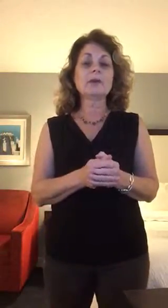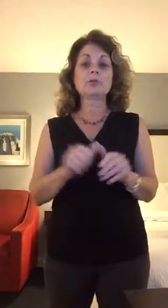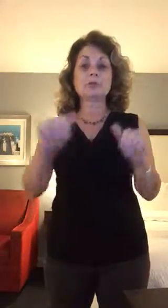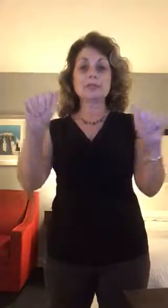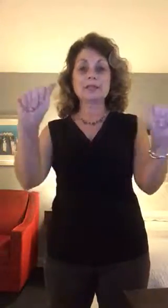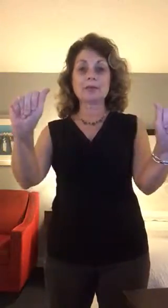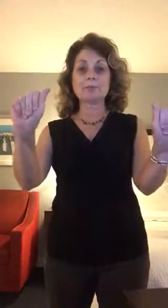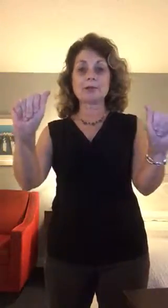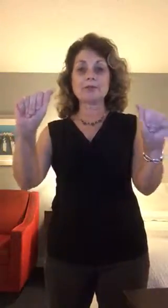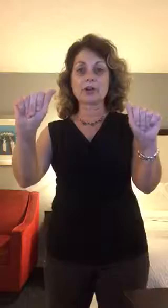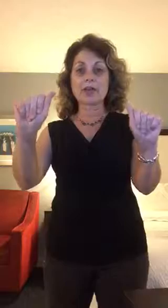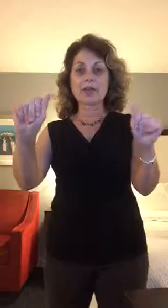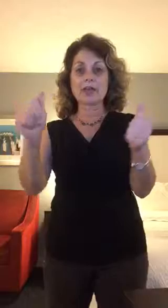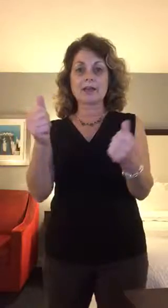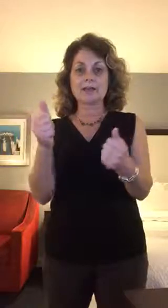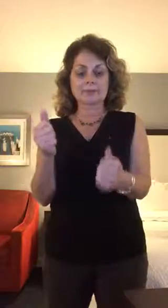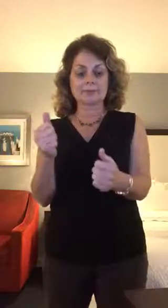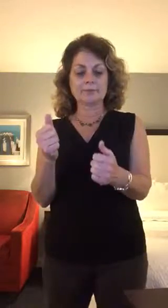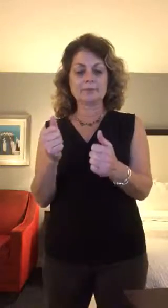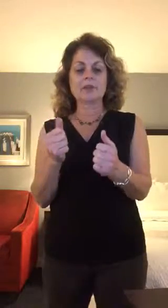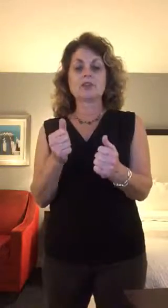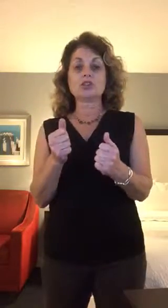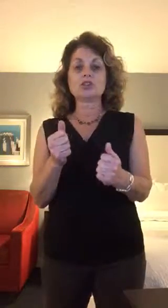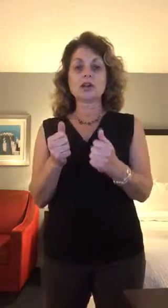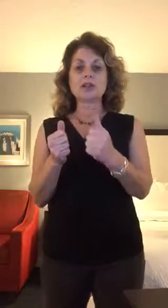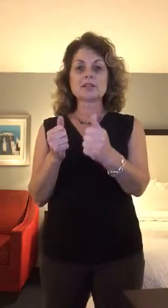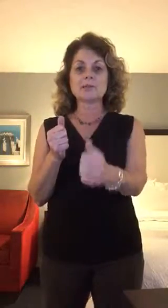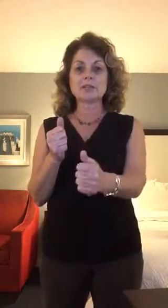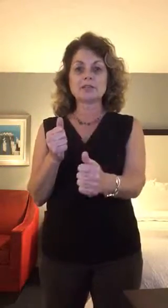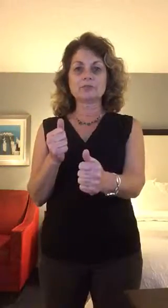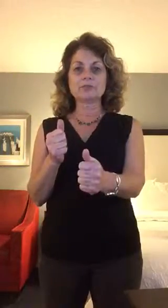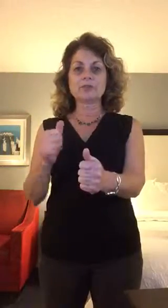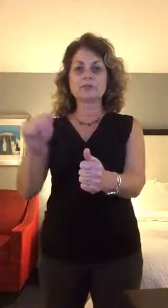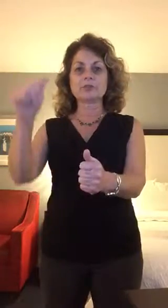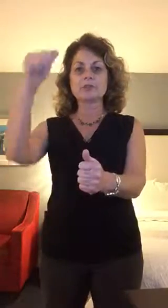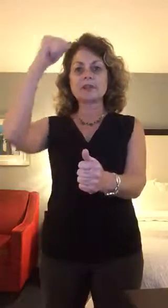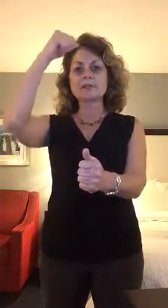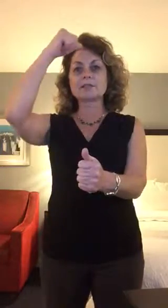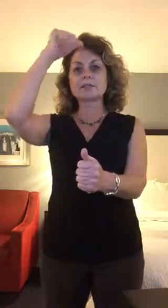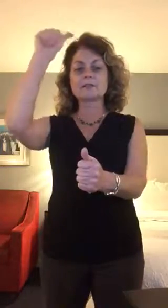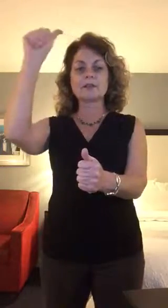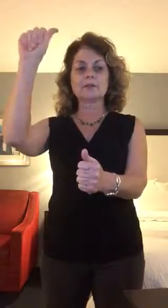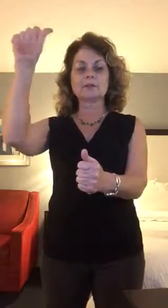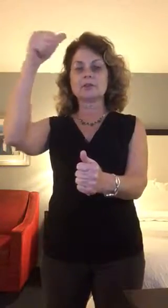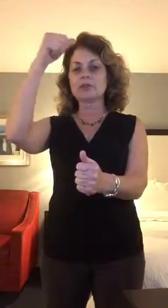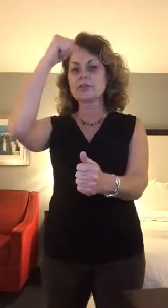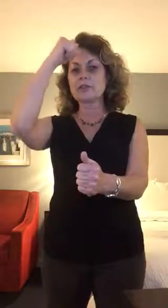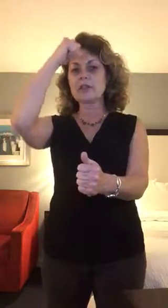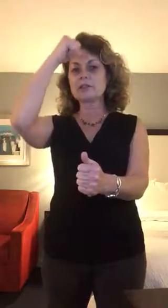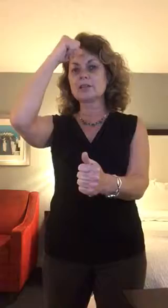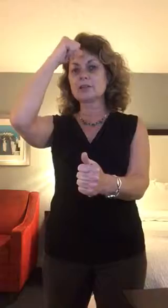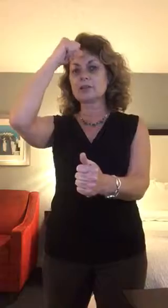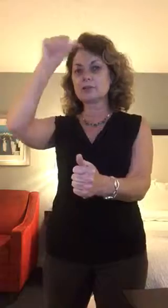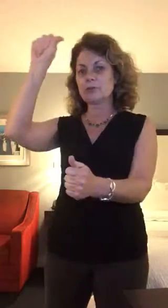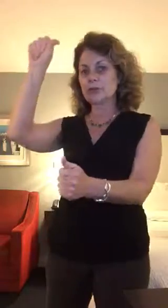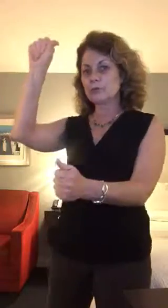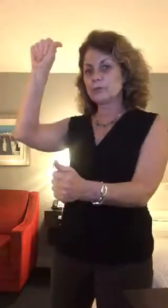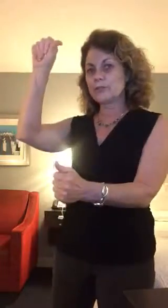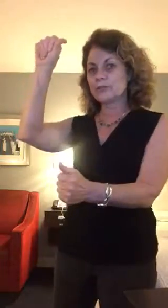Remember, we're going to take both of our A hands, your non-dominant in front of you, the next, your other hand up by your forehead with the